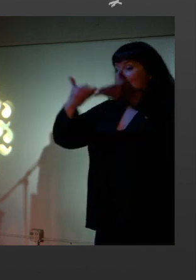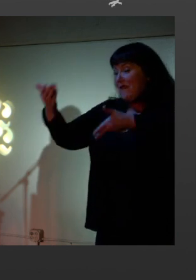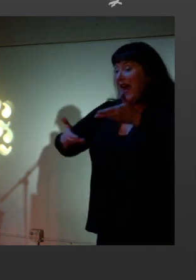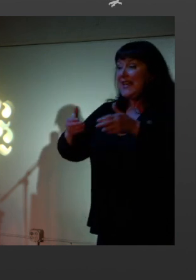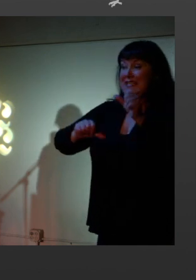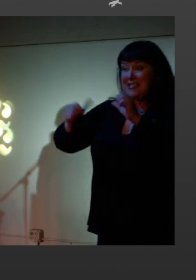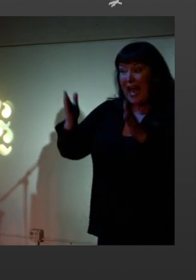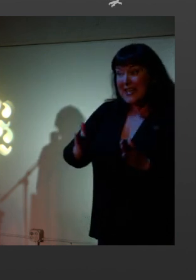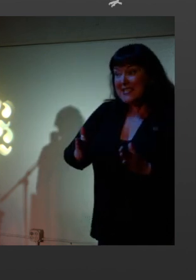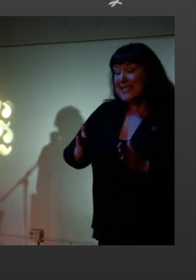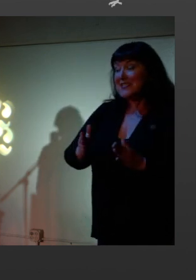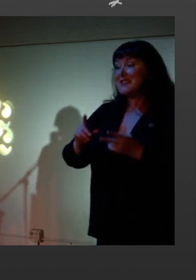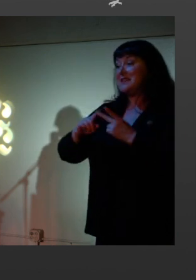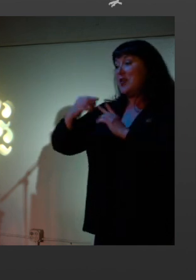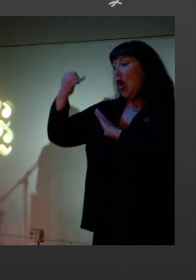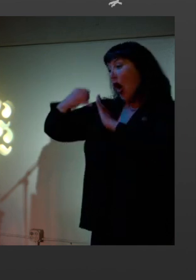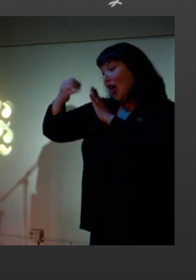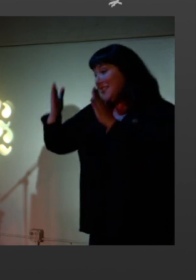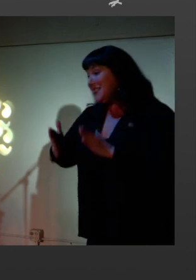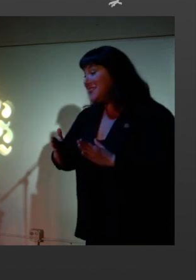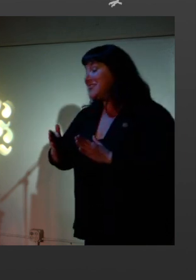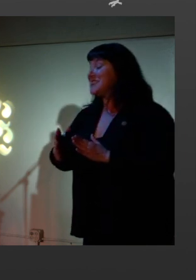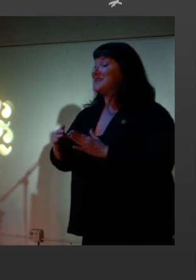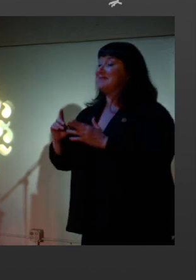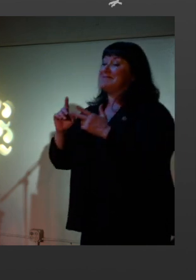scientists, artists,